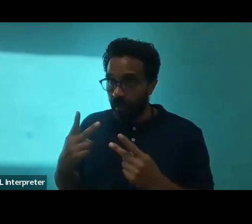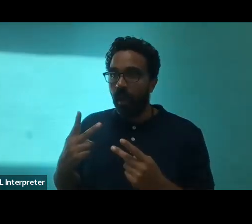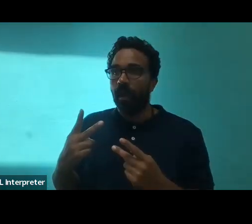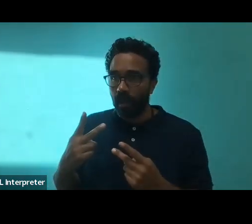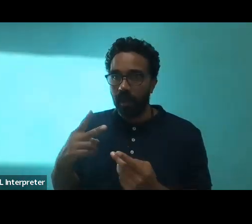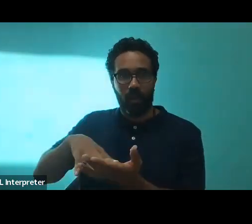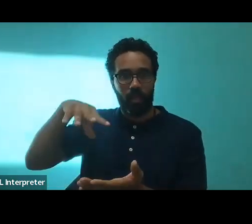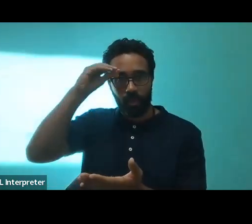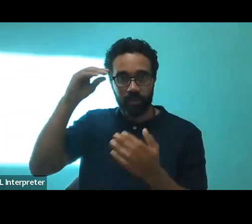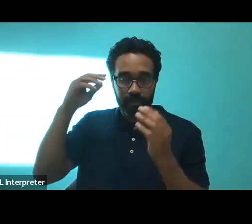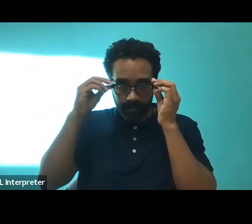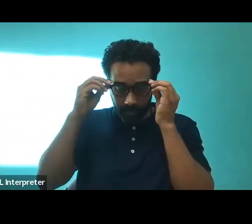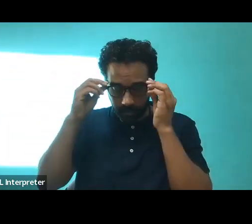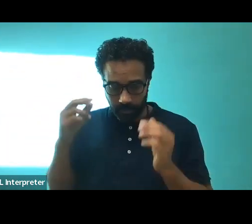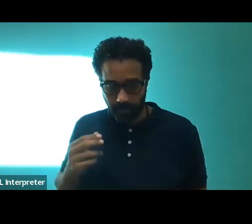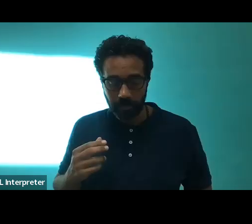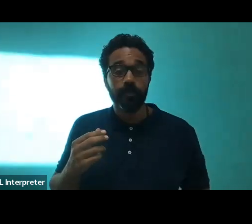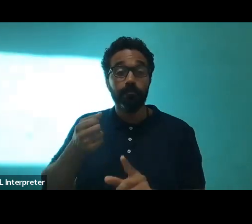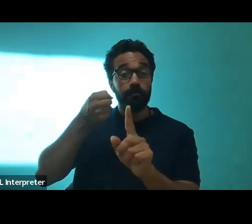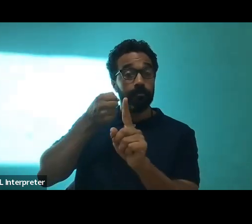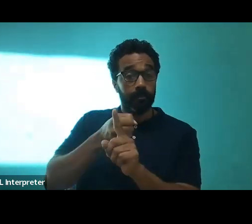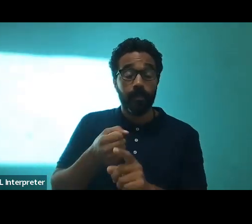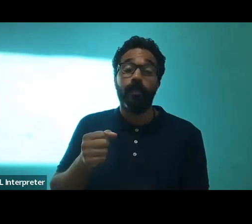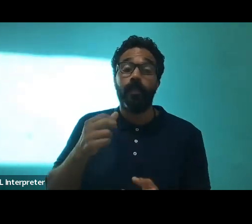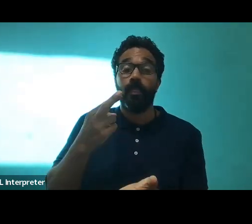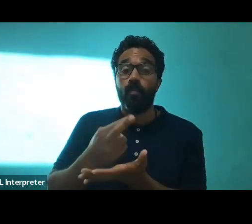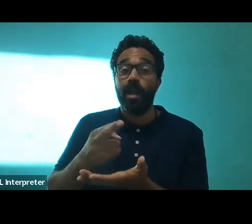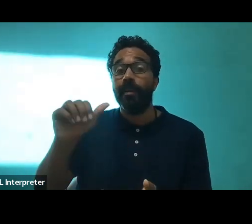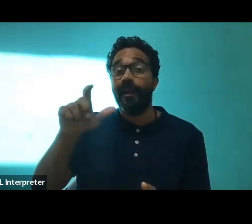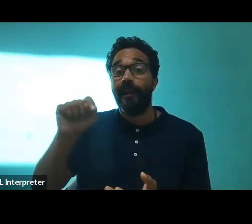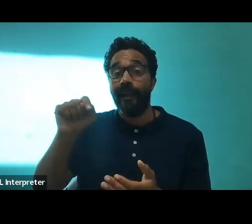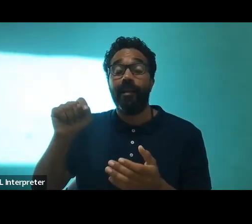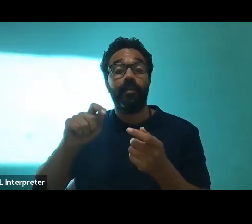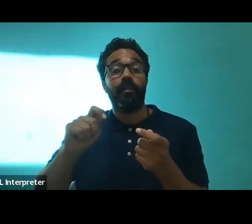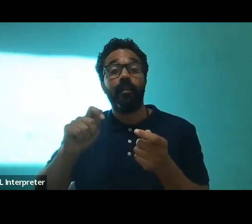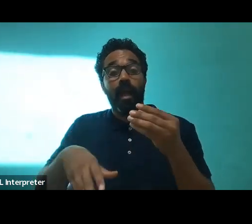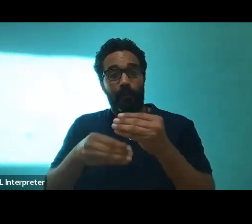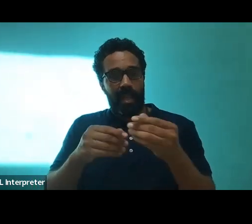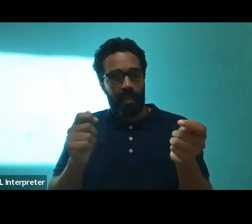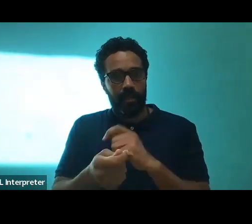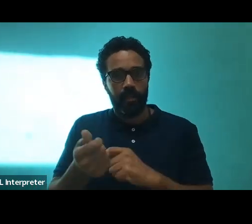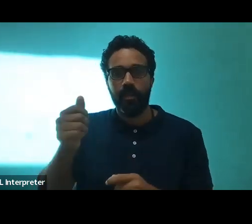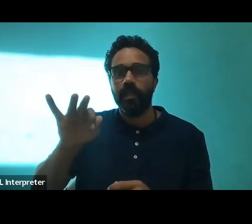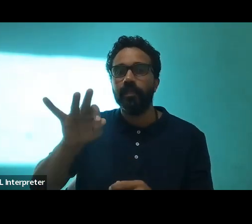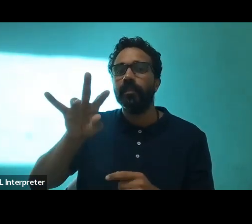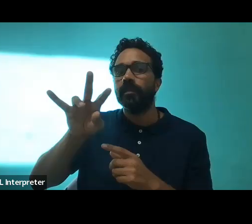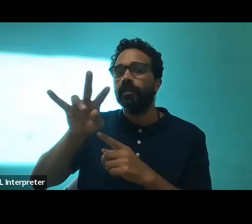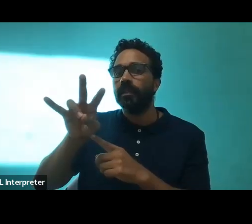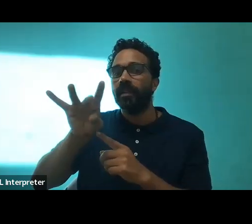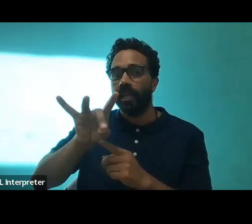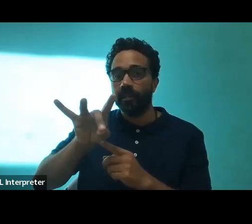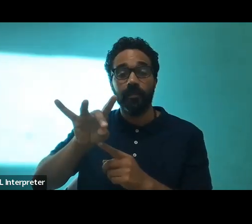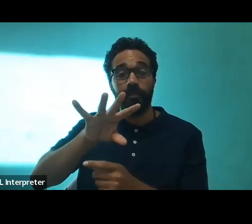Then, when the Rehabilitation Act was amended in 1978 to create the Independent